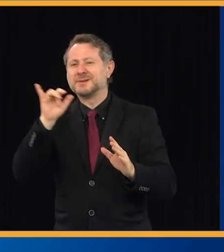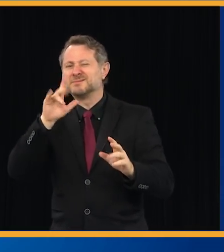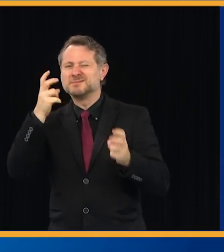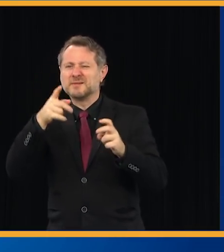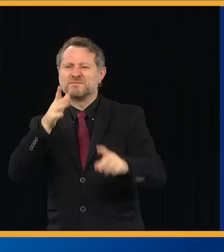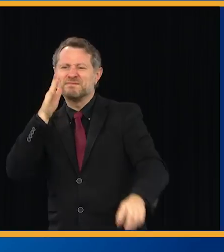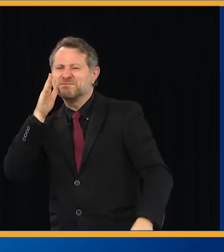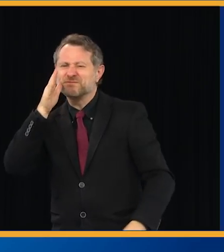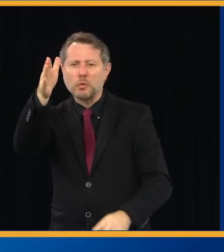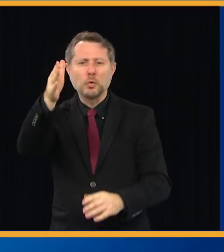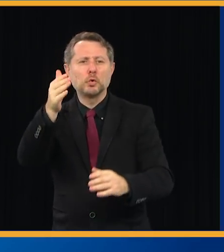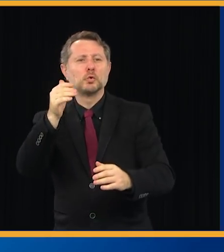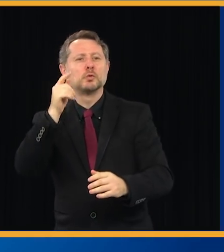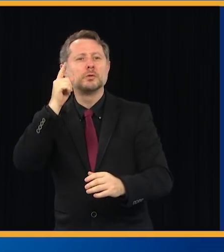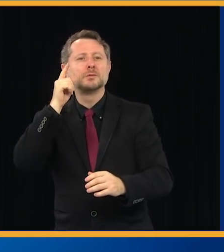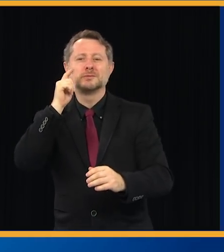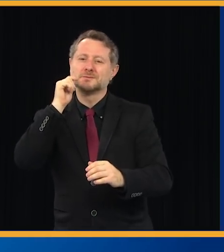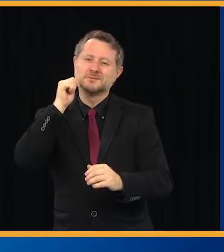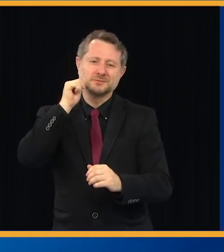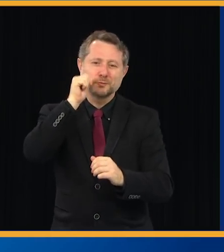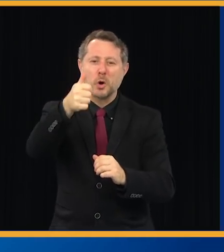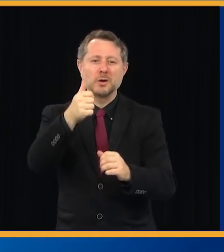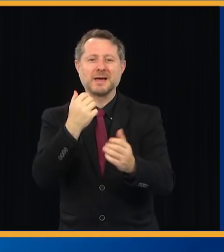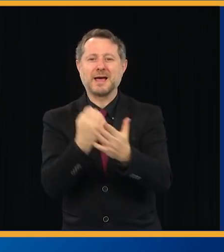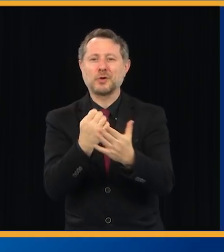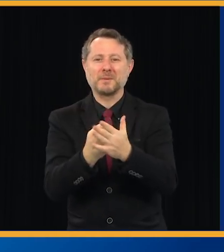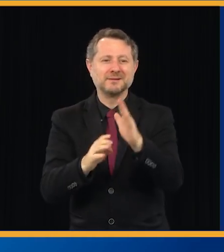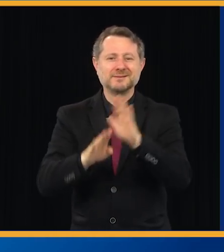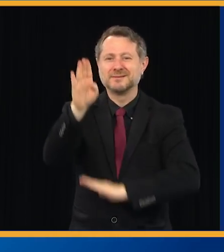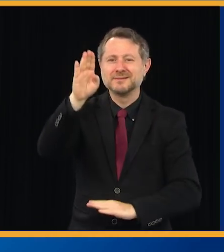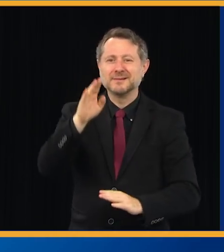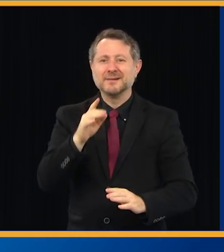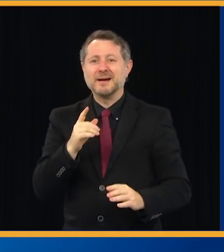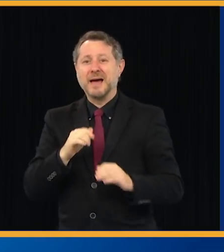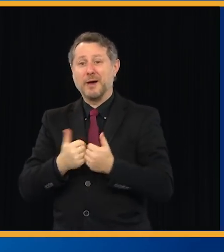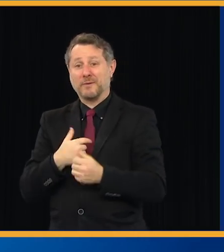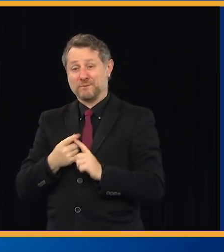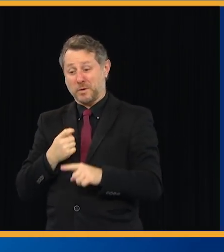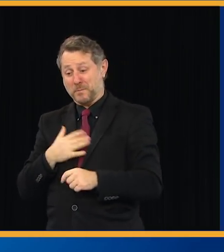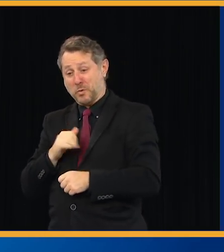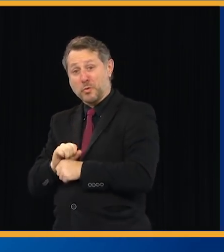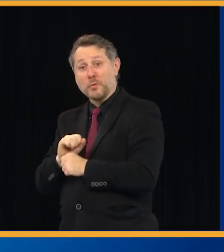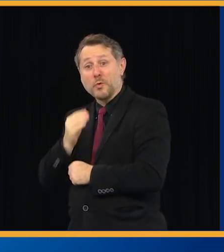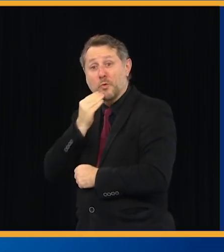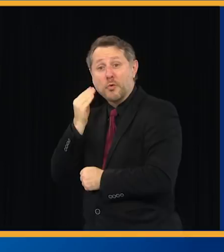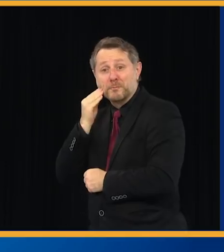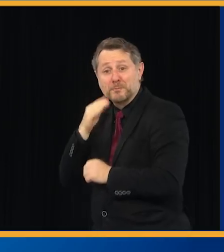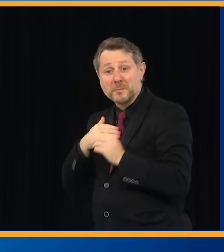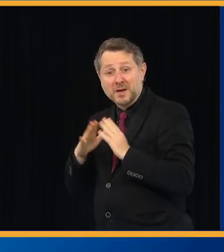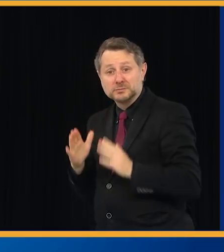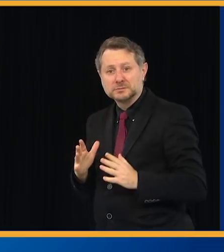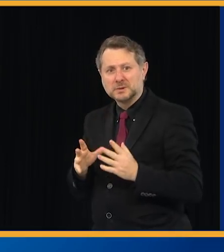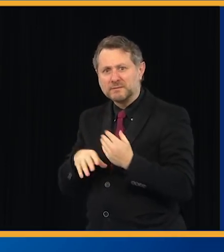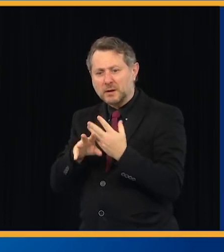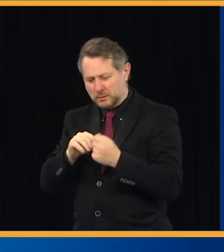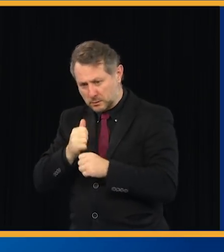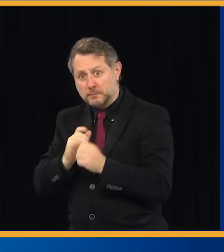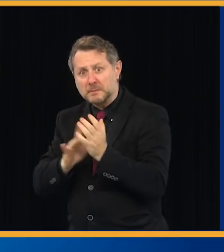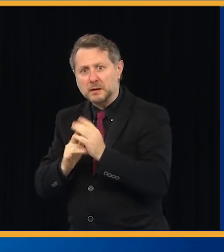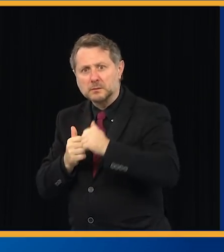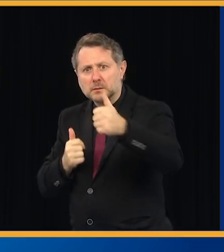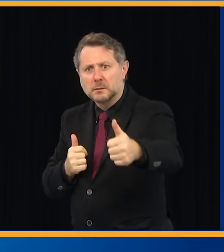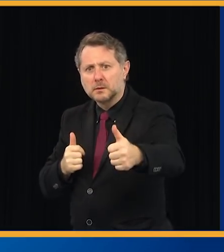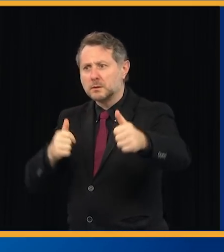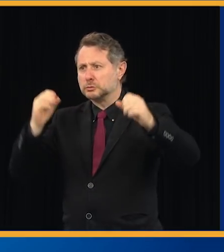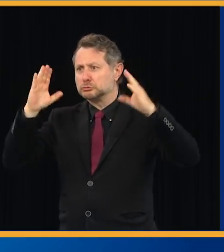the lesson that we're all learning, right? Work from home, telemedicine, teleeducation. It's all about technology and a